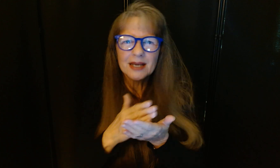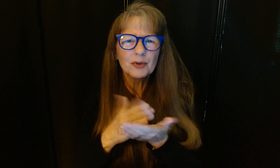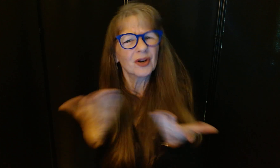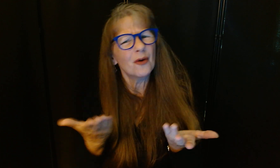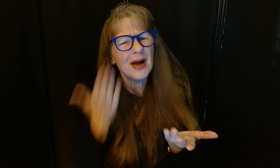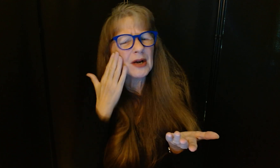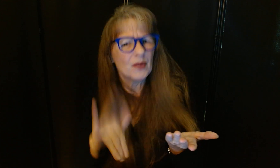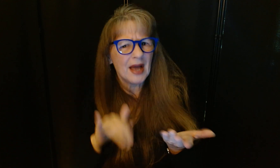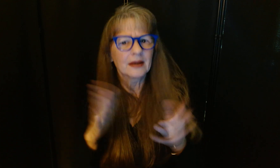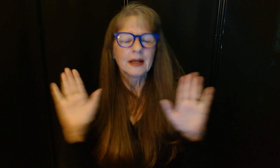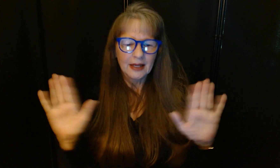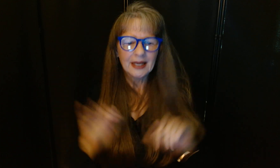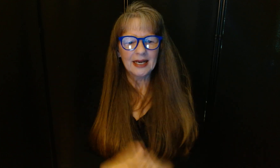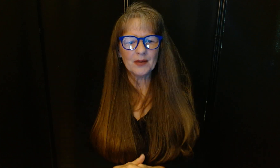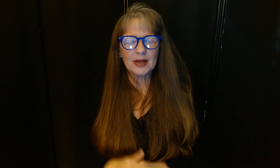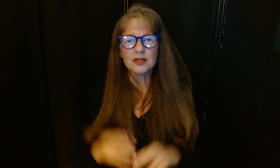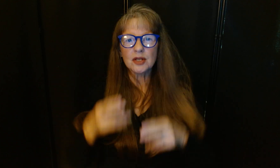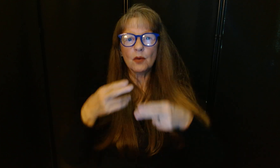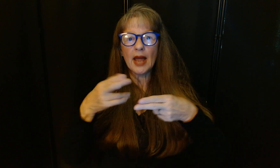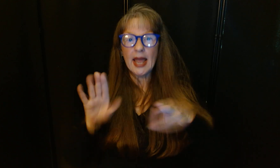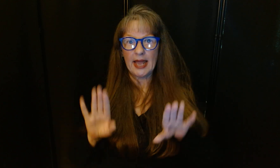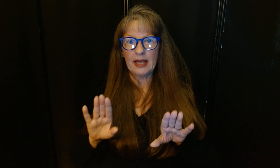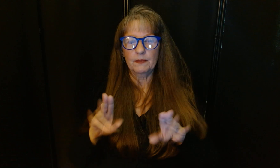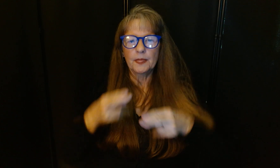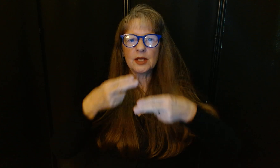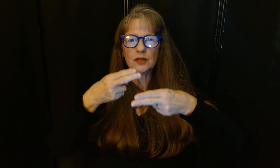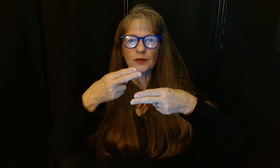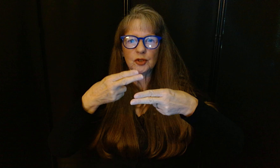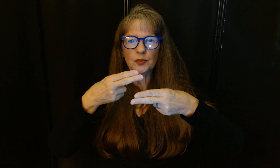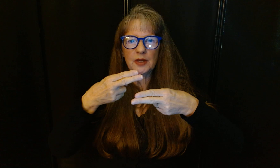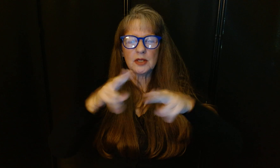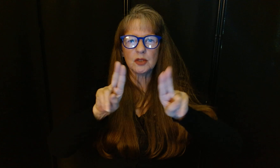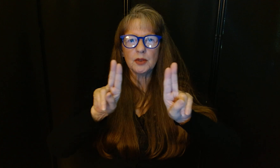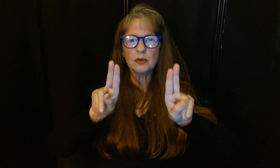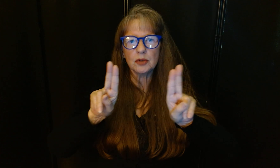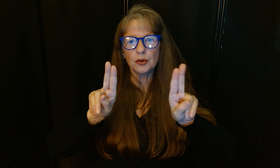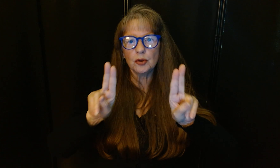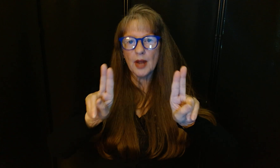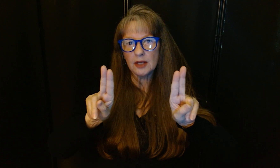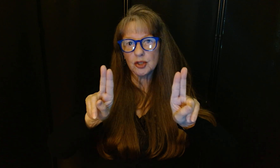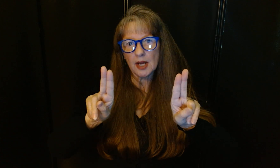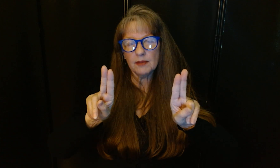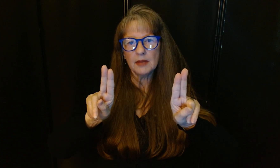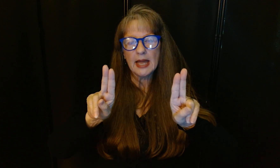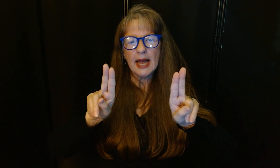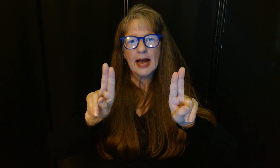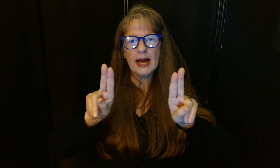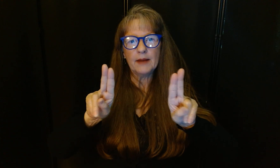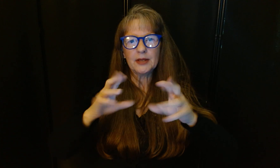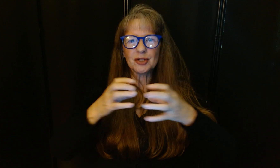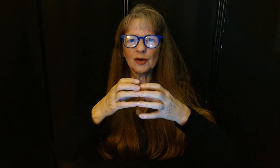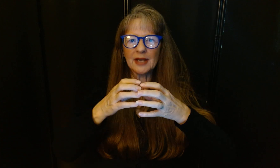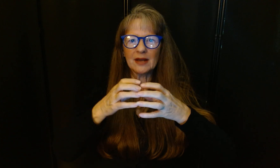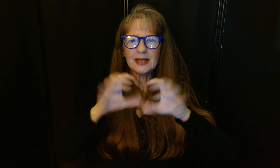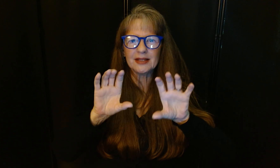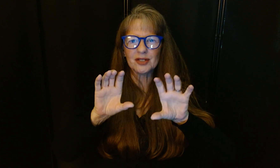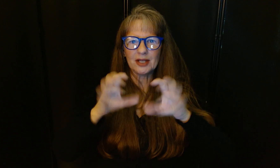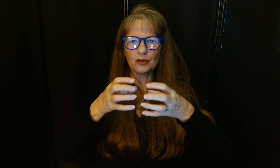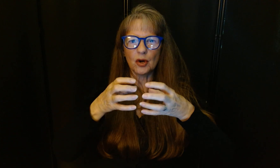going, oh, I know that. Anyway, so egg is the first one, and so we use our U hand shape. It started out like this, like you're holding